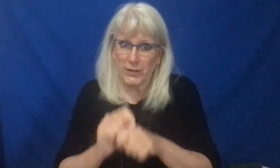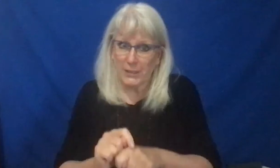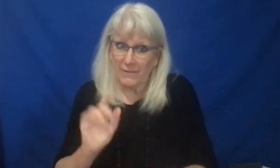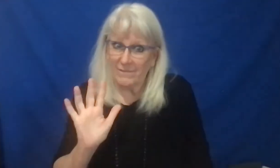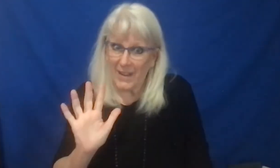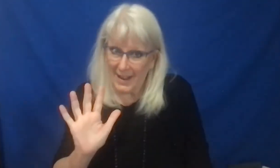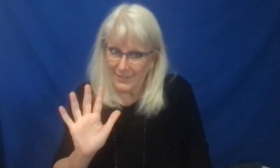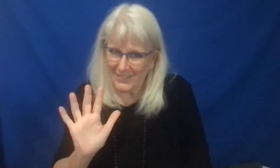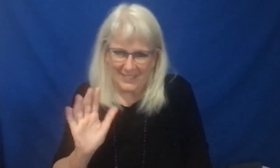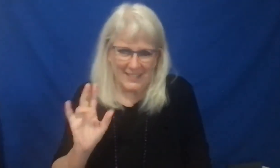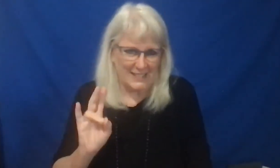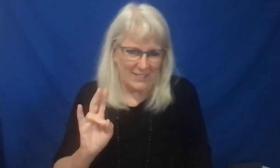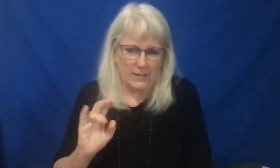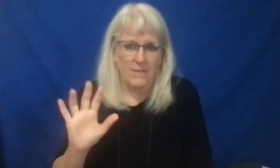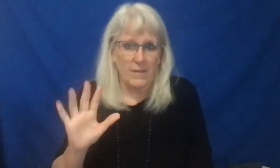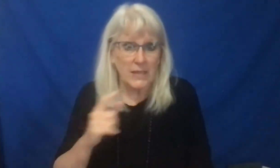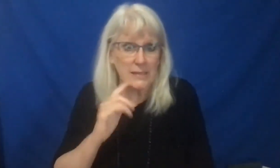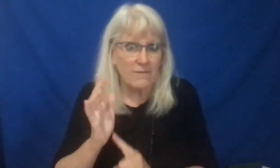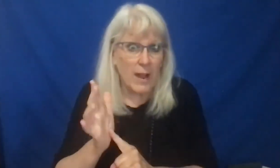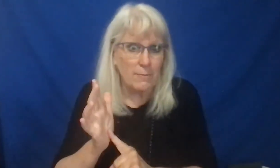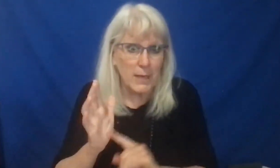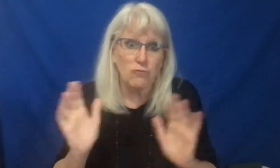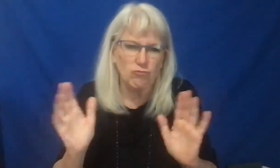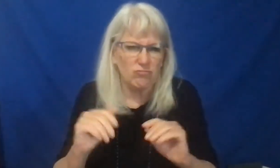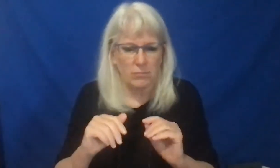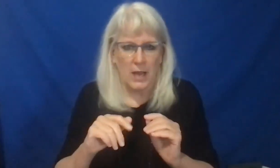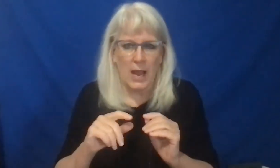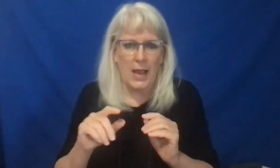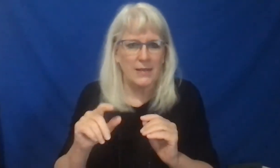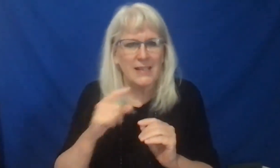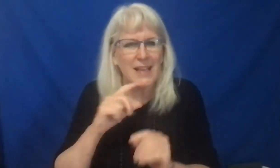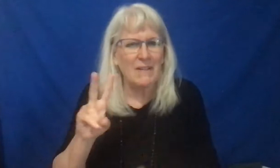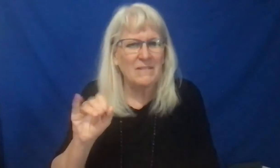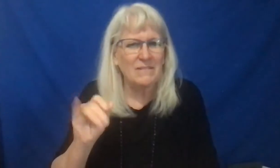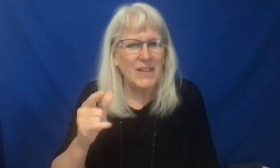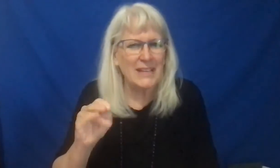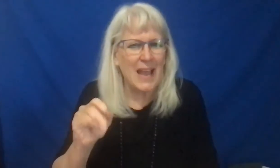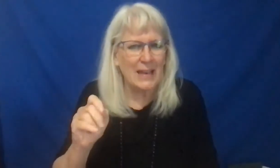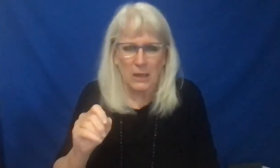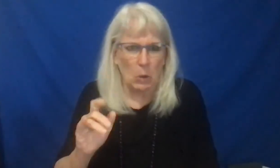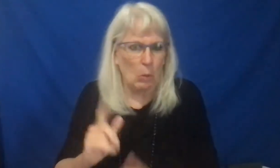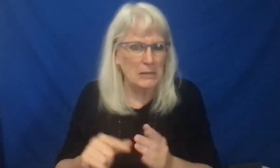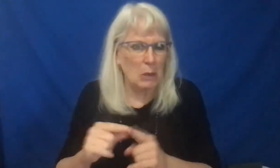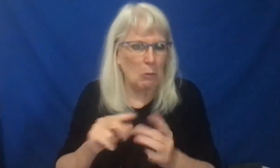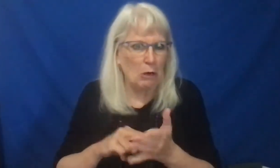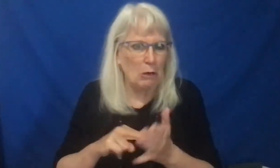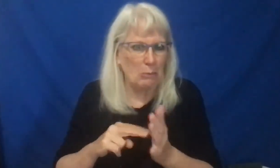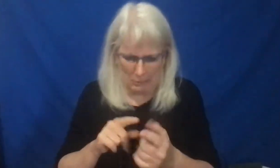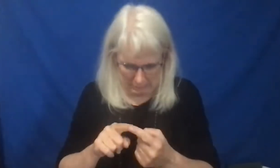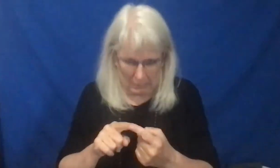It was said to be a 5-minute vignette. I had to look up the word vignette, which is a brief of avocation,